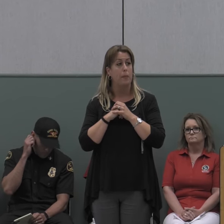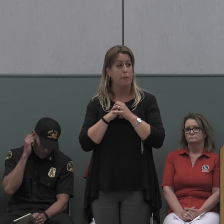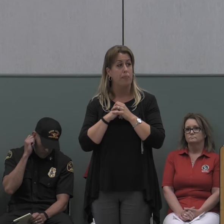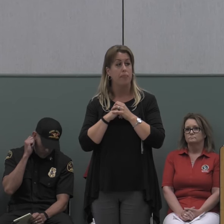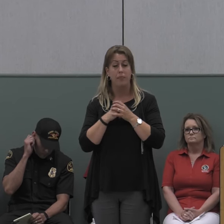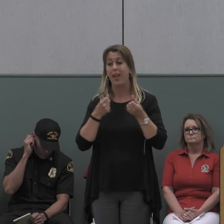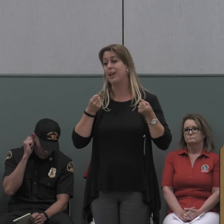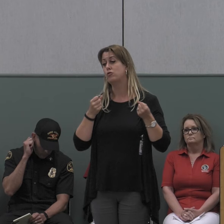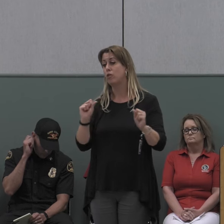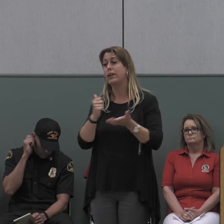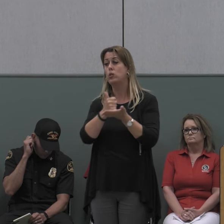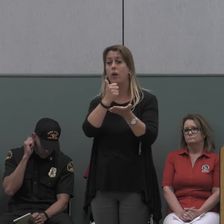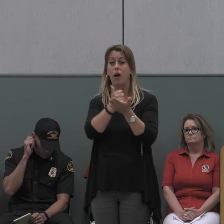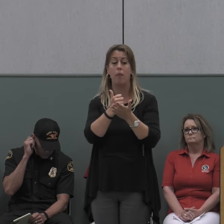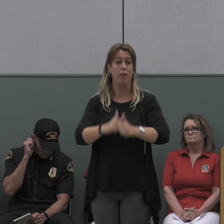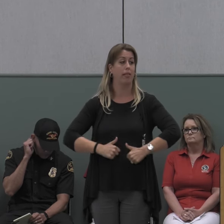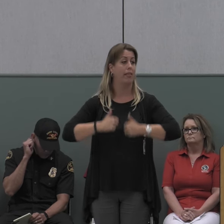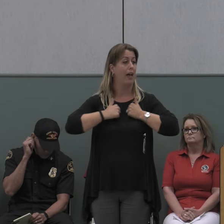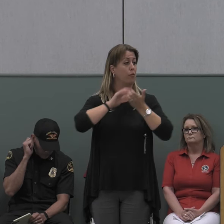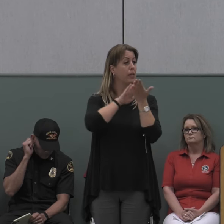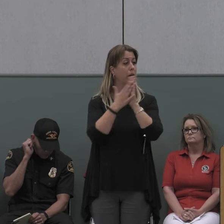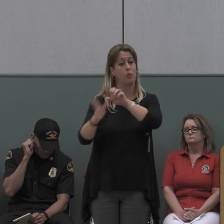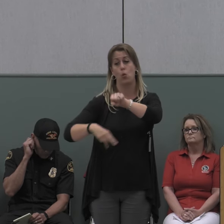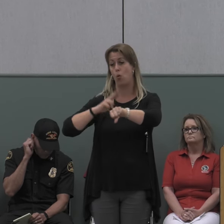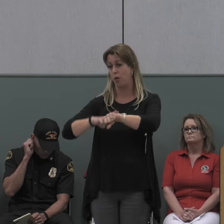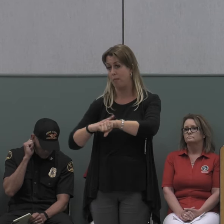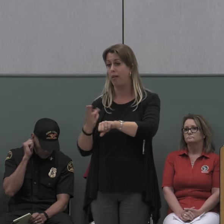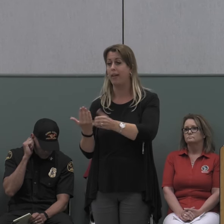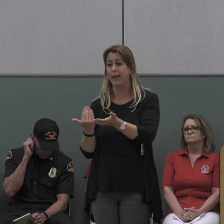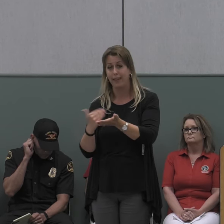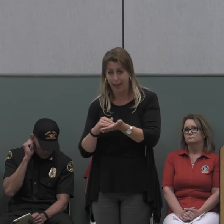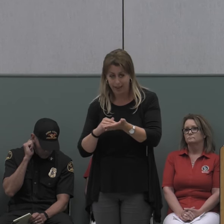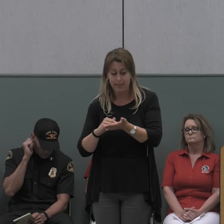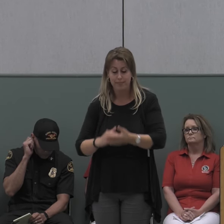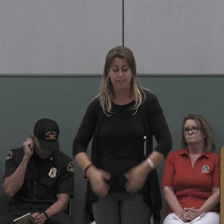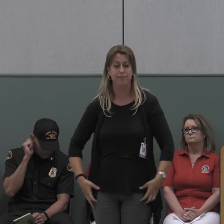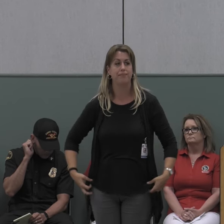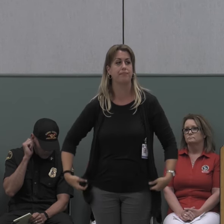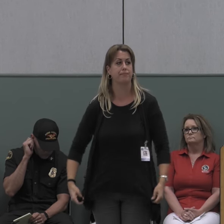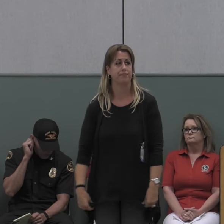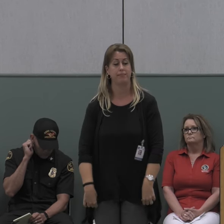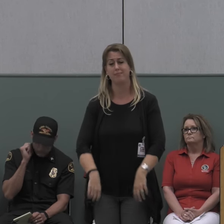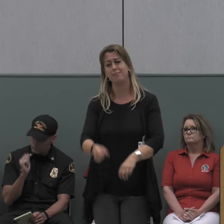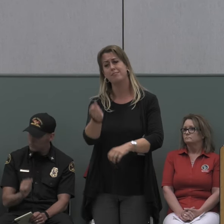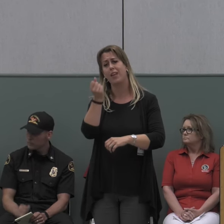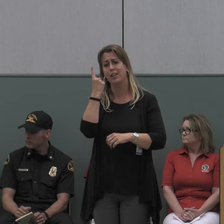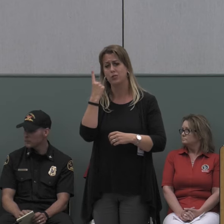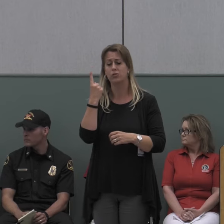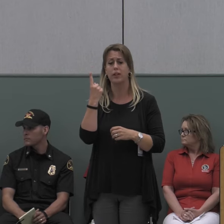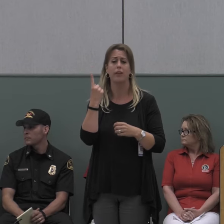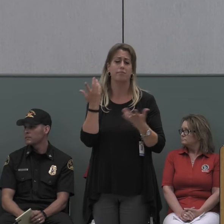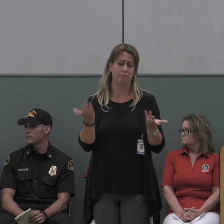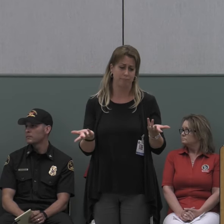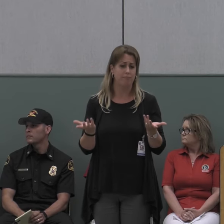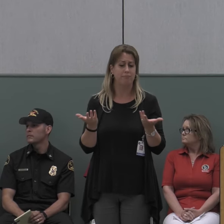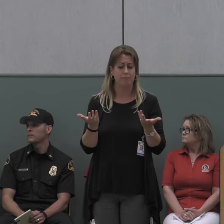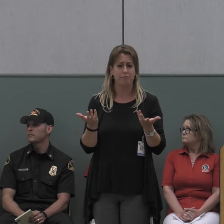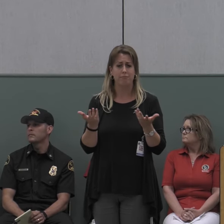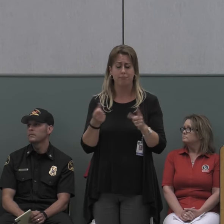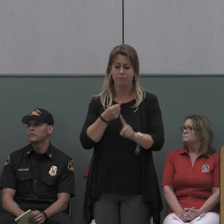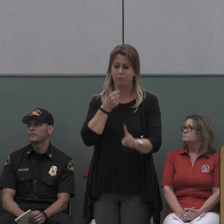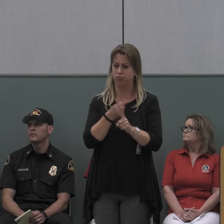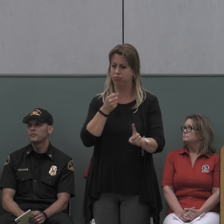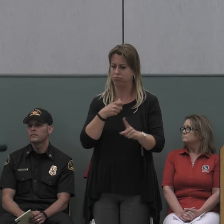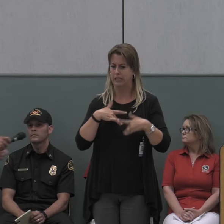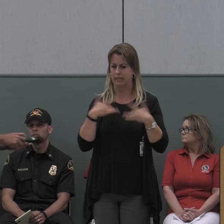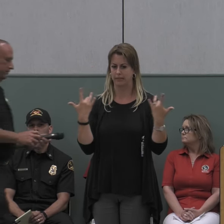close to normal again as we can. I understand it's, after one of these events, you can't help